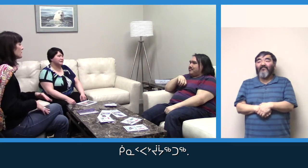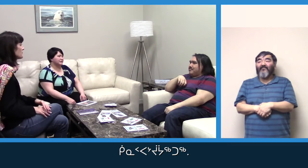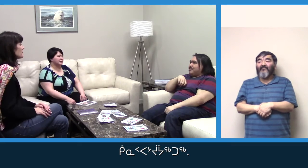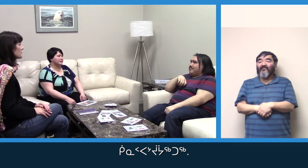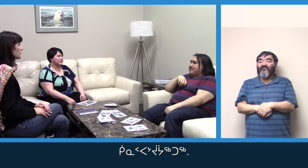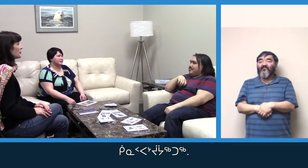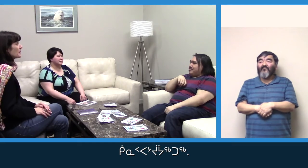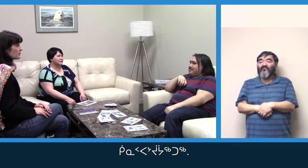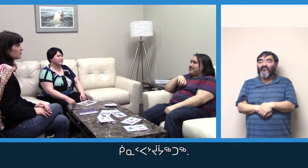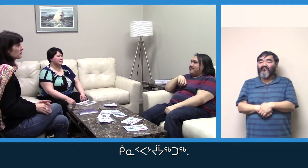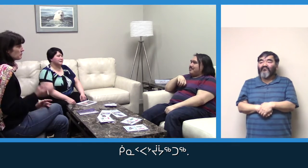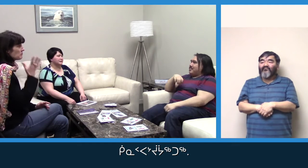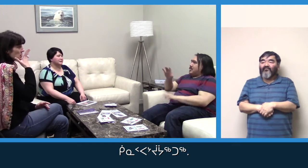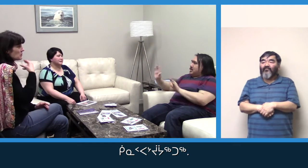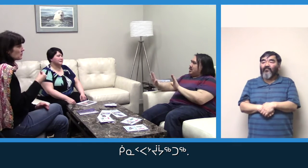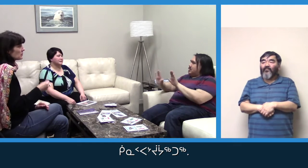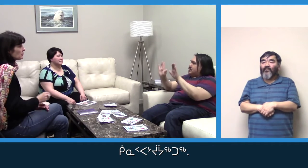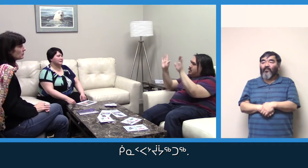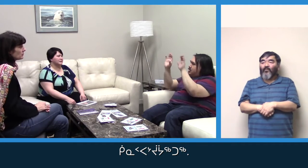Mhm.